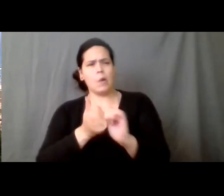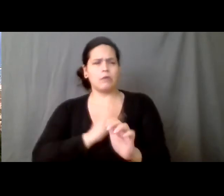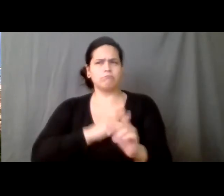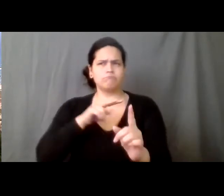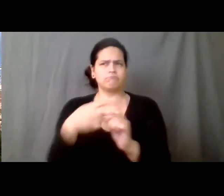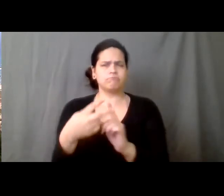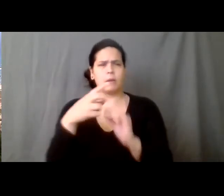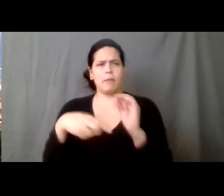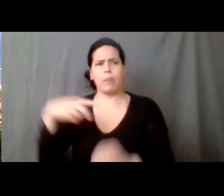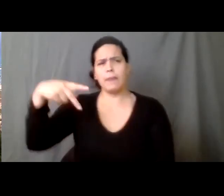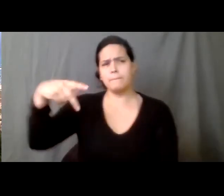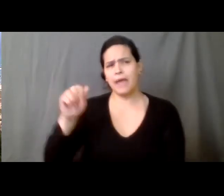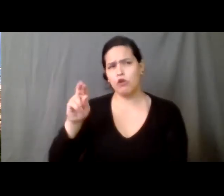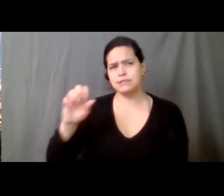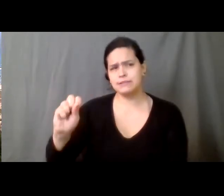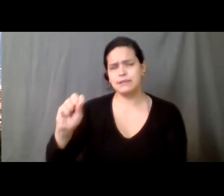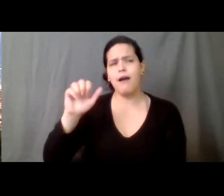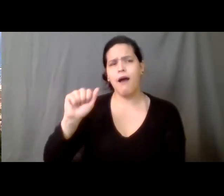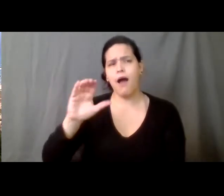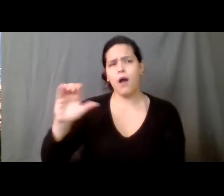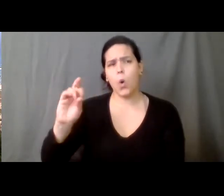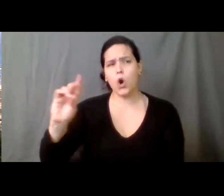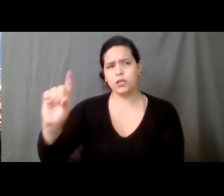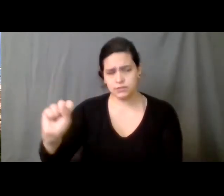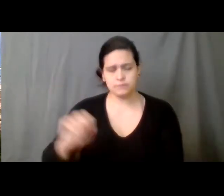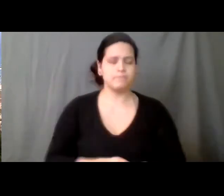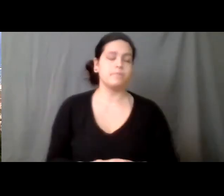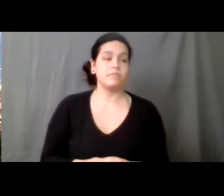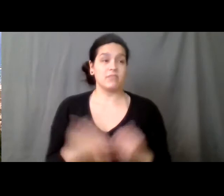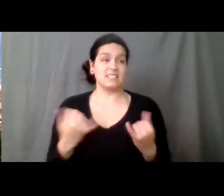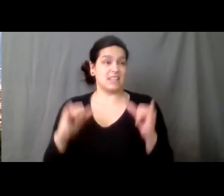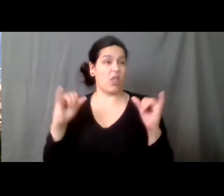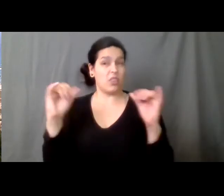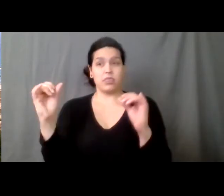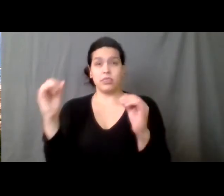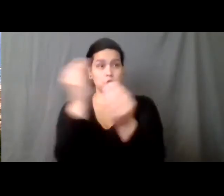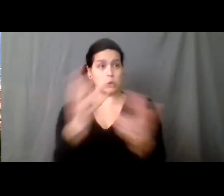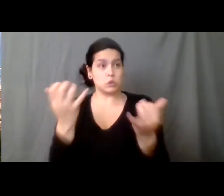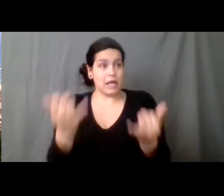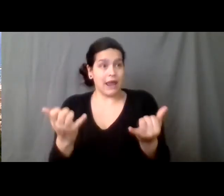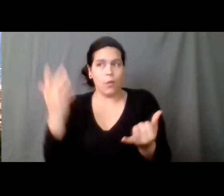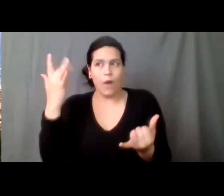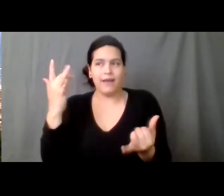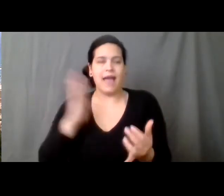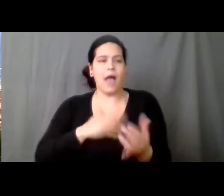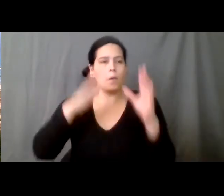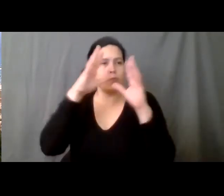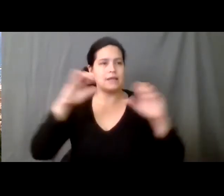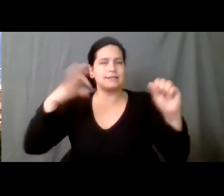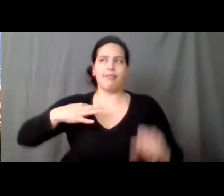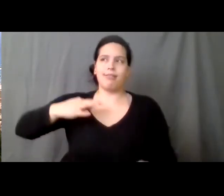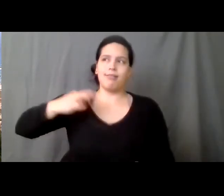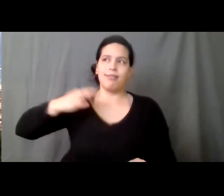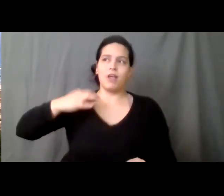And now it's still in the news today because our president-elect has now talked about